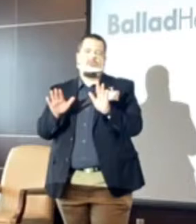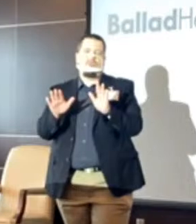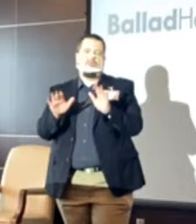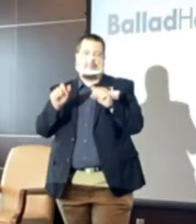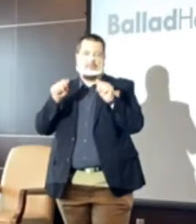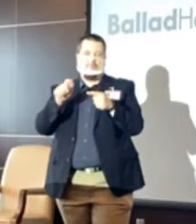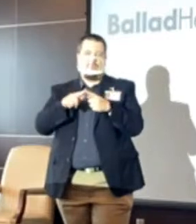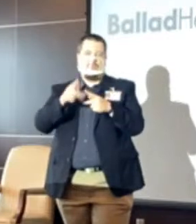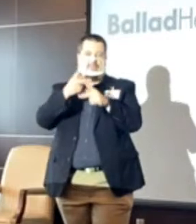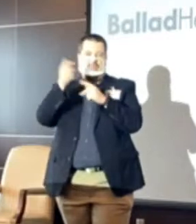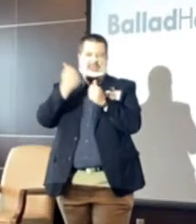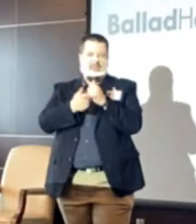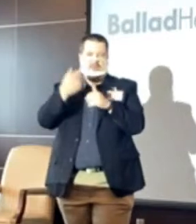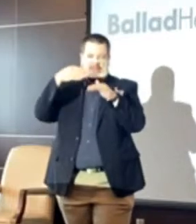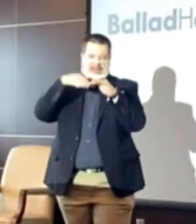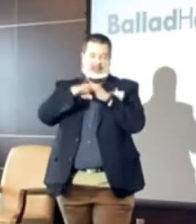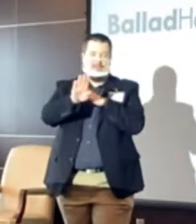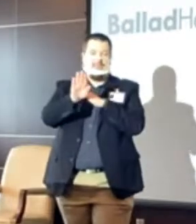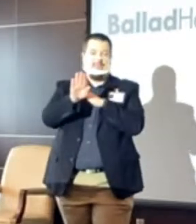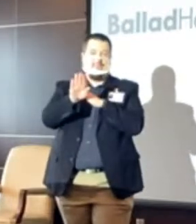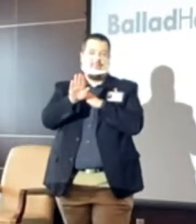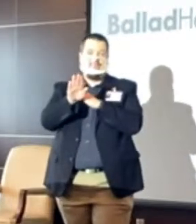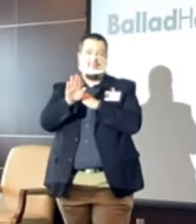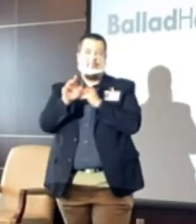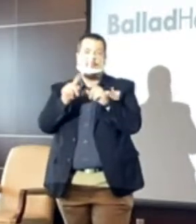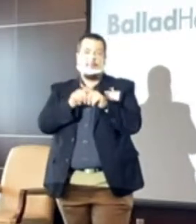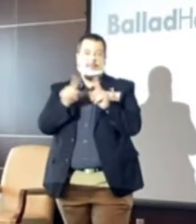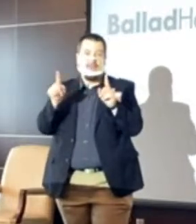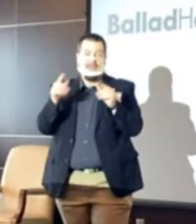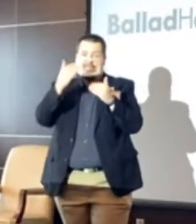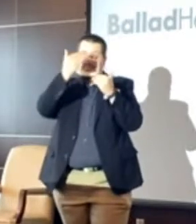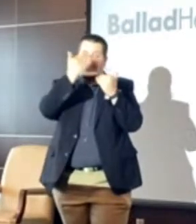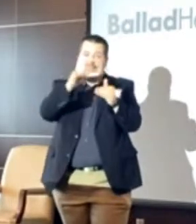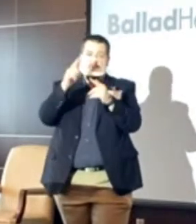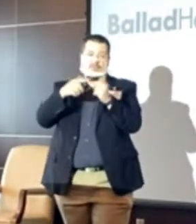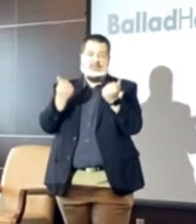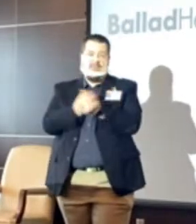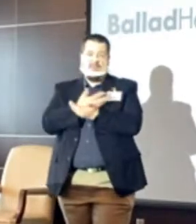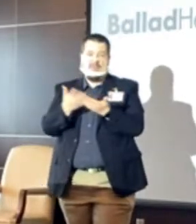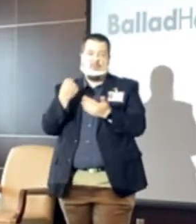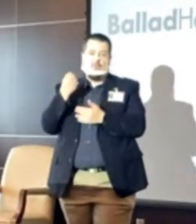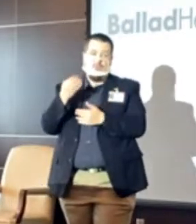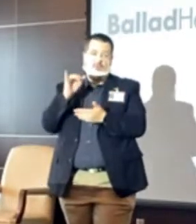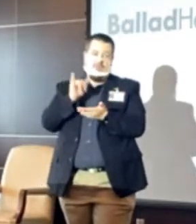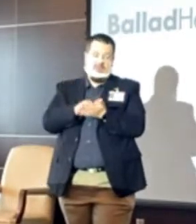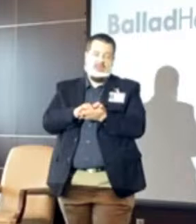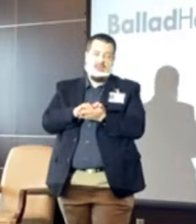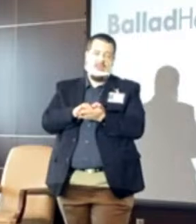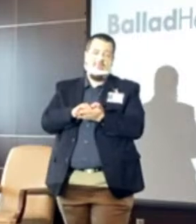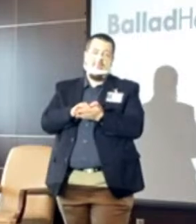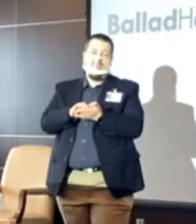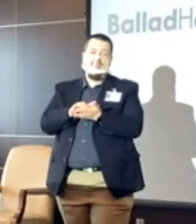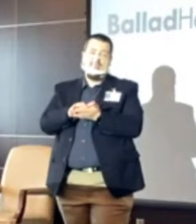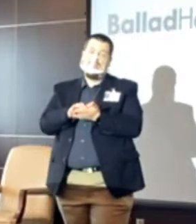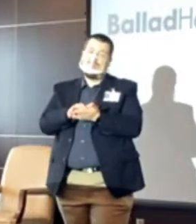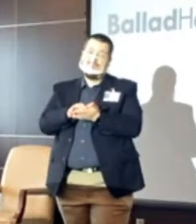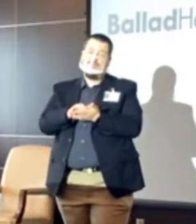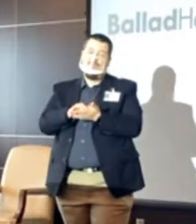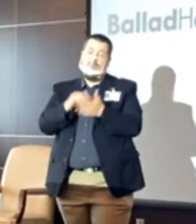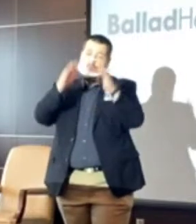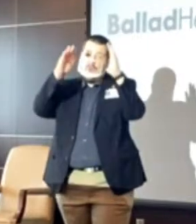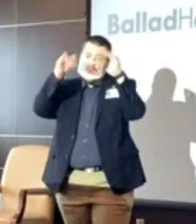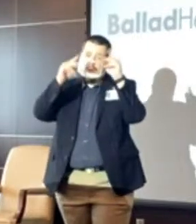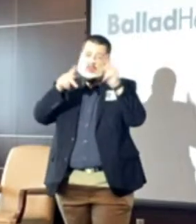the ability to take care of everyone that walks through our doors. But there's limits to everything. And so that's what we're really hoping people will